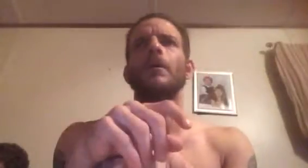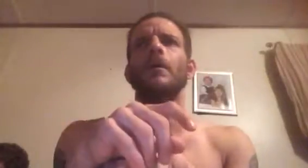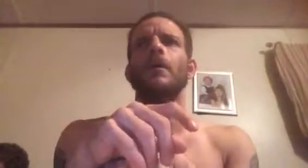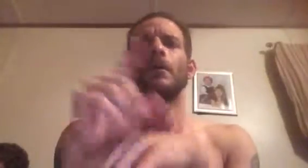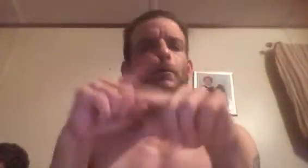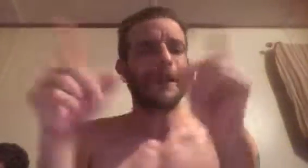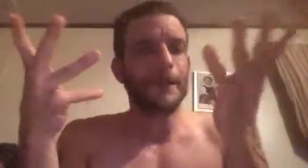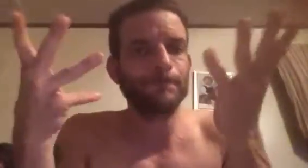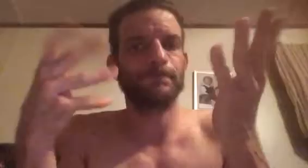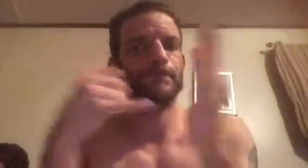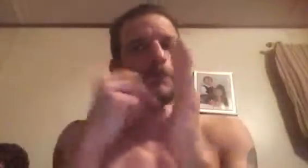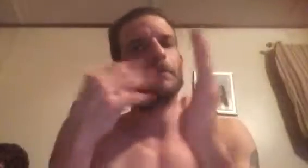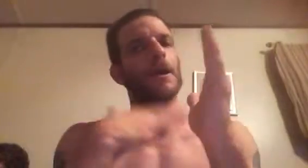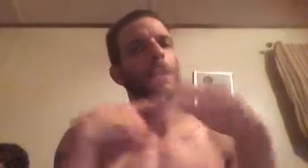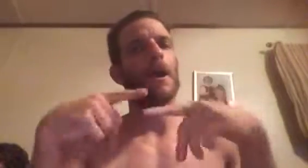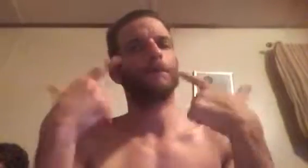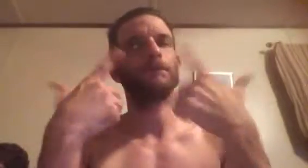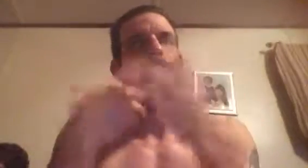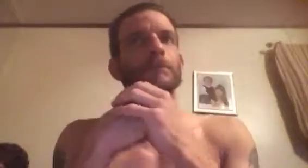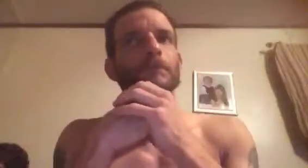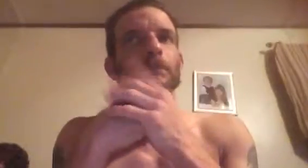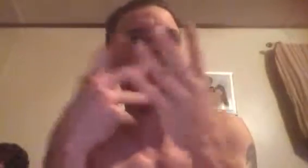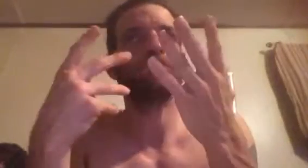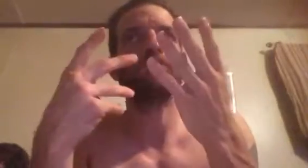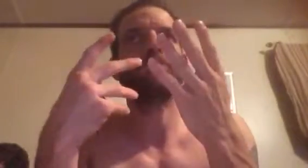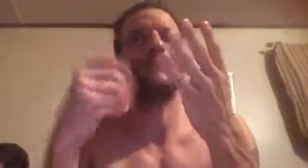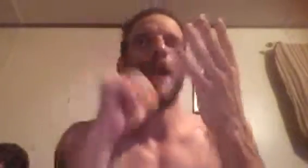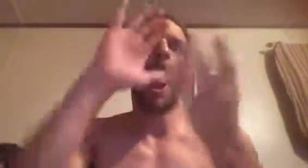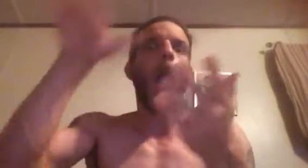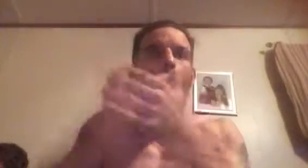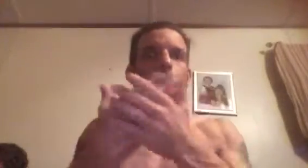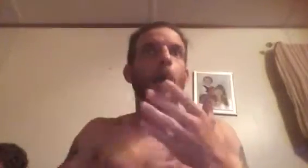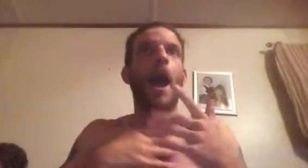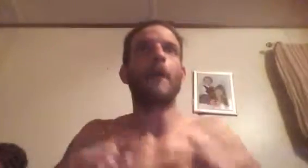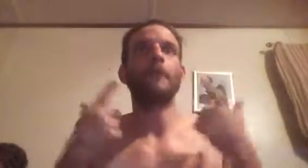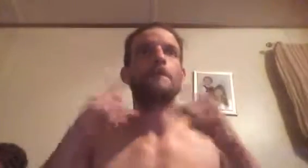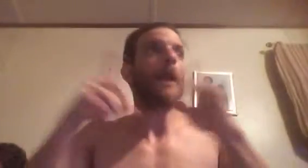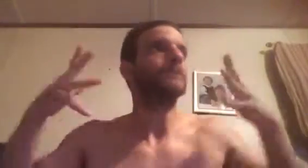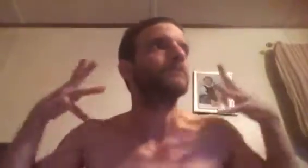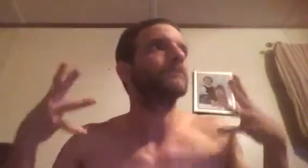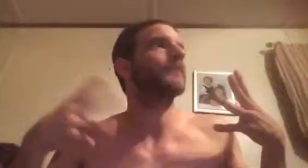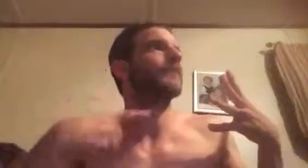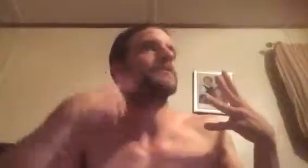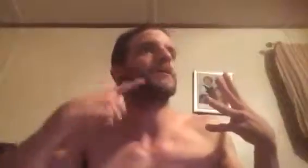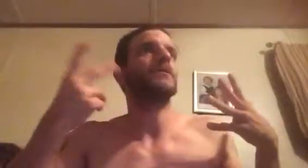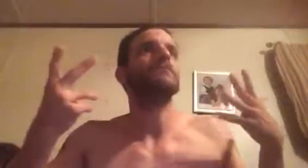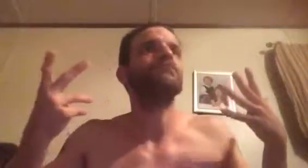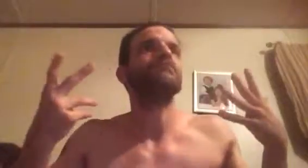today. Chris Holbrook in a Ford steals a little thunder at the Chevrolet Performance U.S. Nationals. Factory Stock Showdown winner,